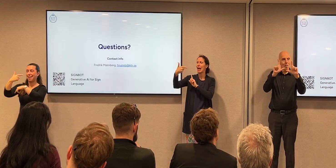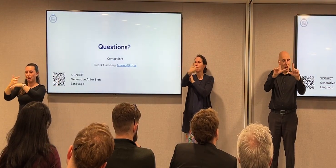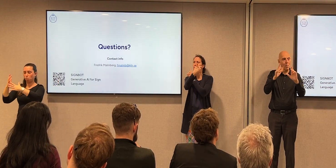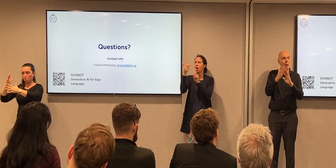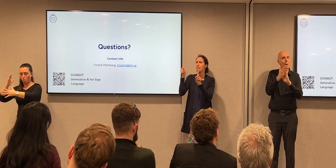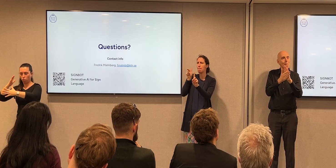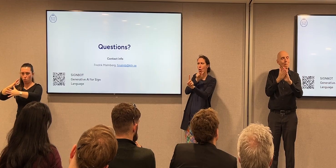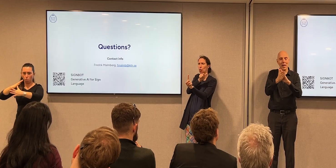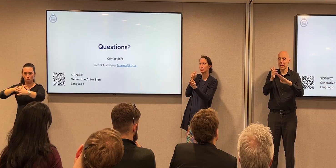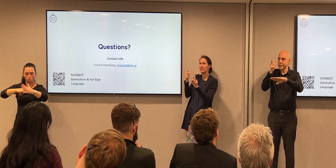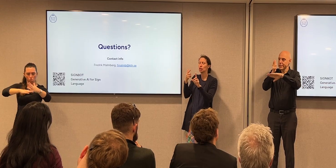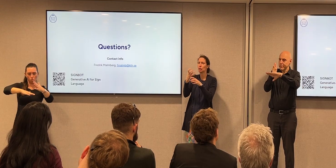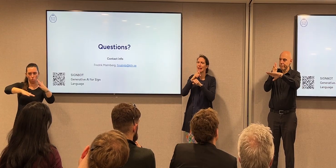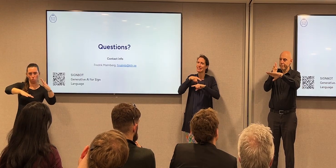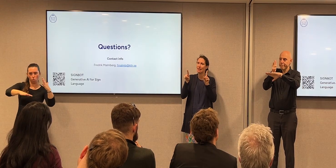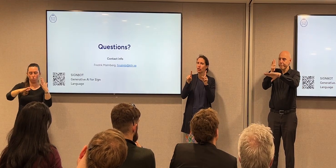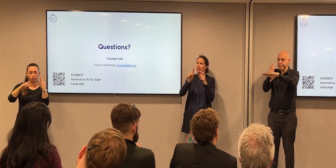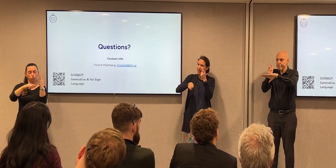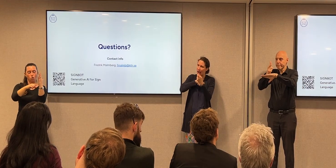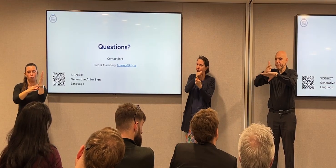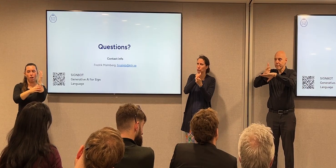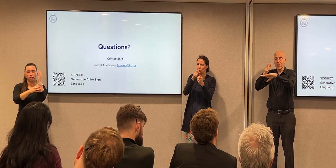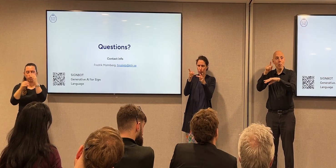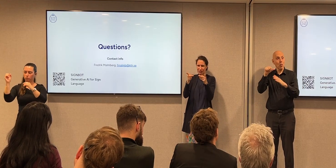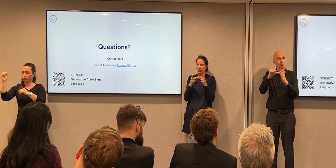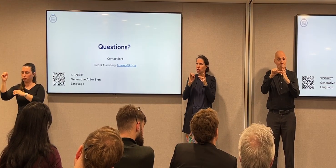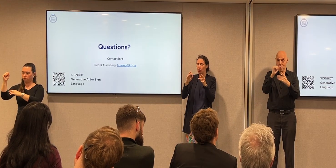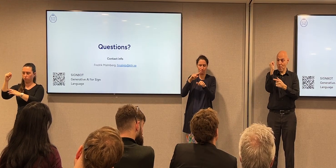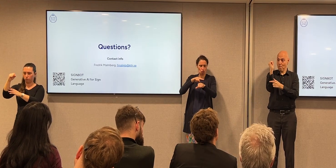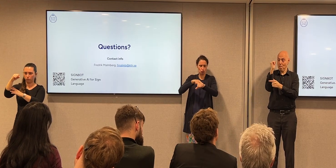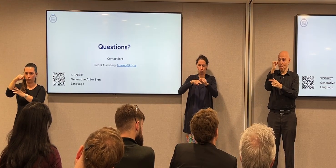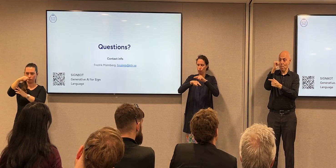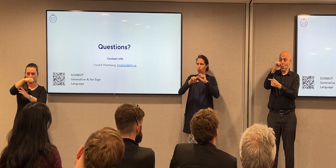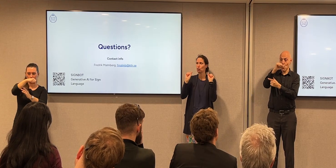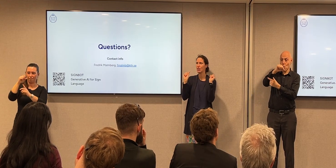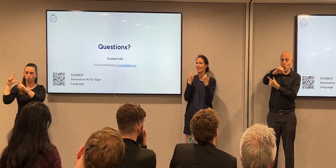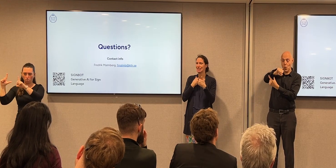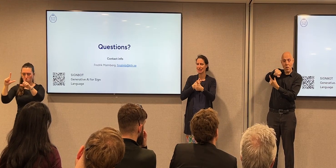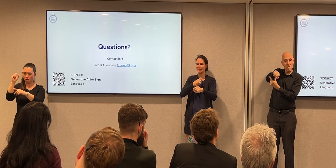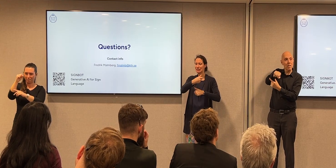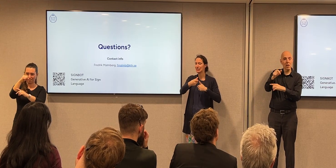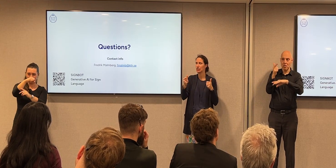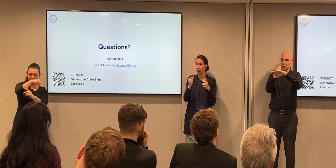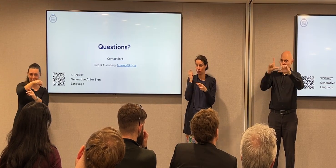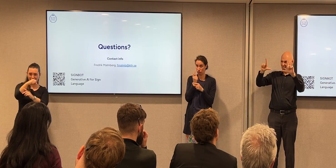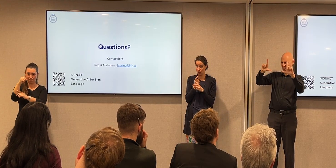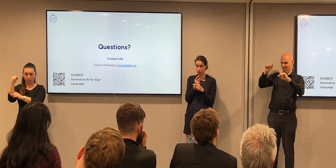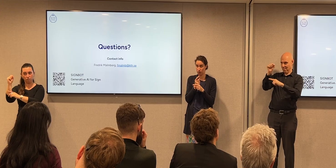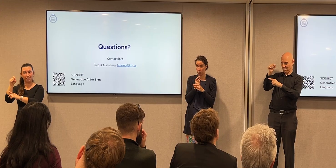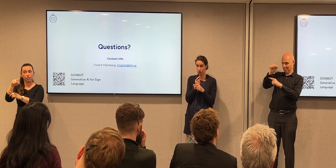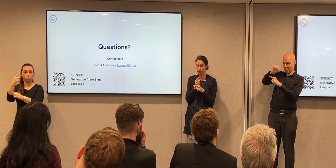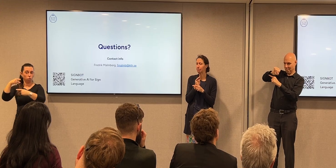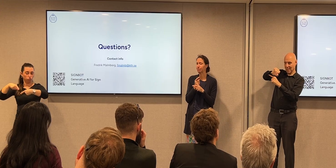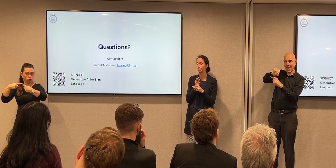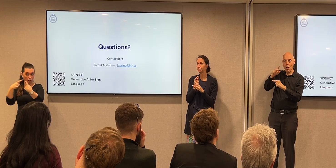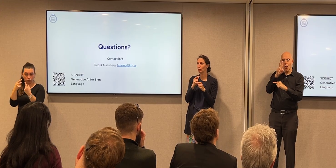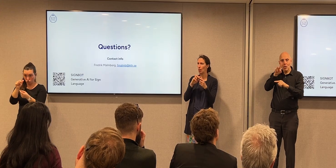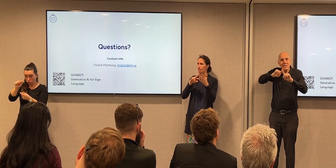different absolute positions of the wrists, which is challenging. Was that kind of what you asked?